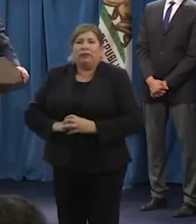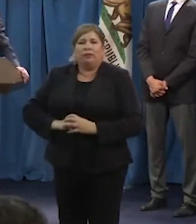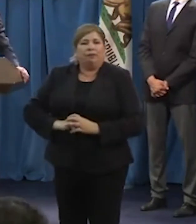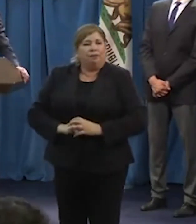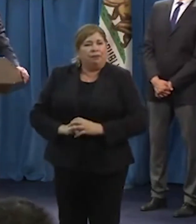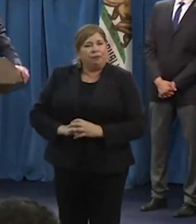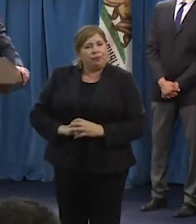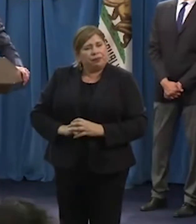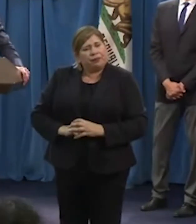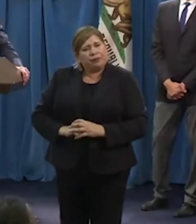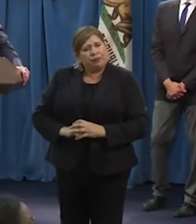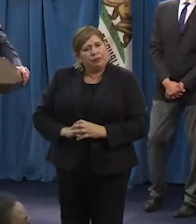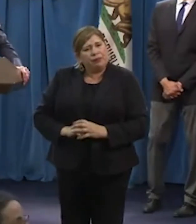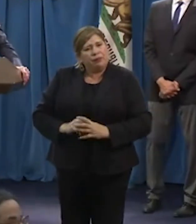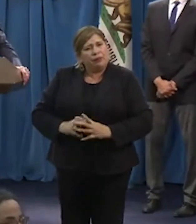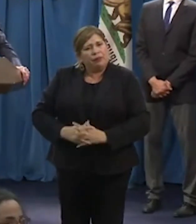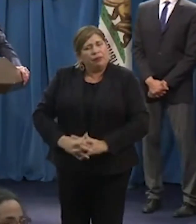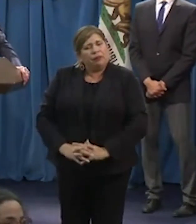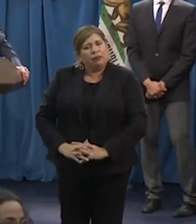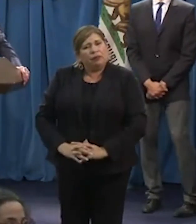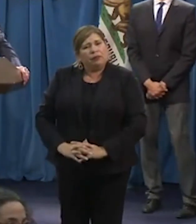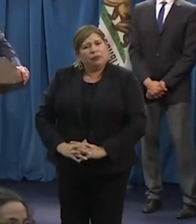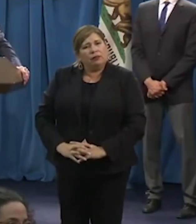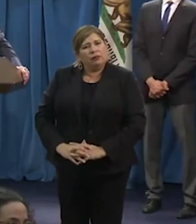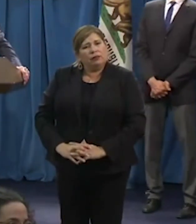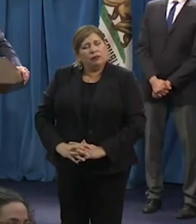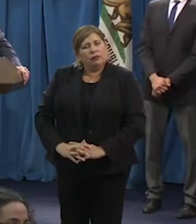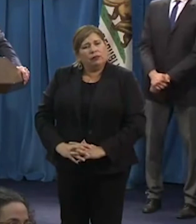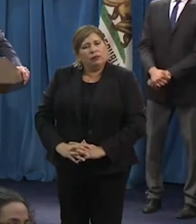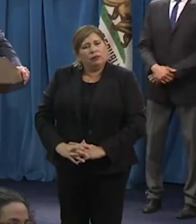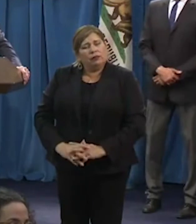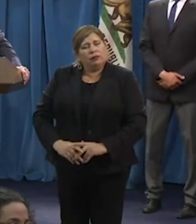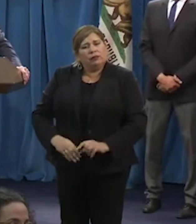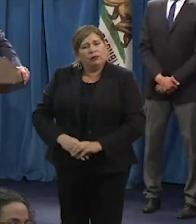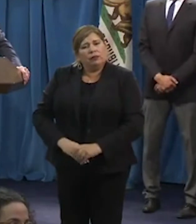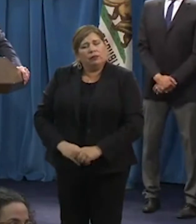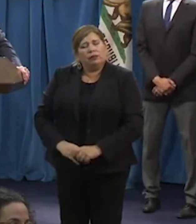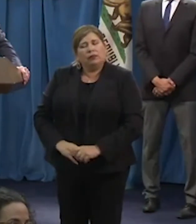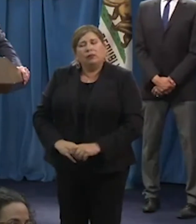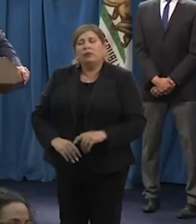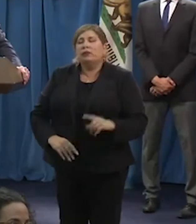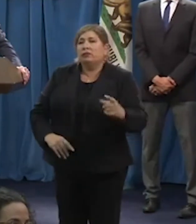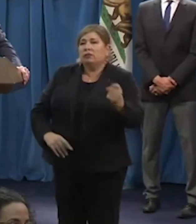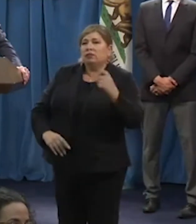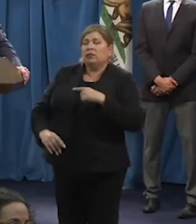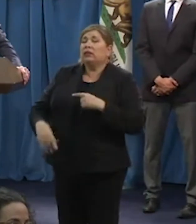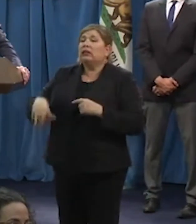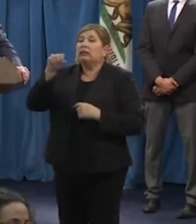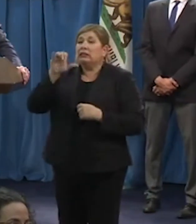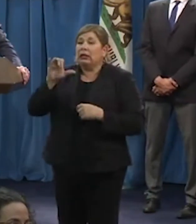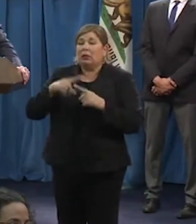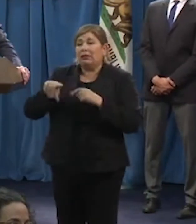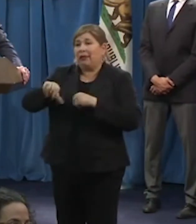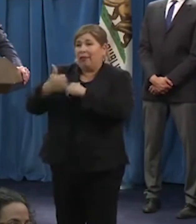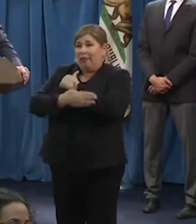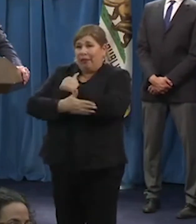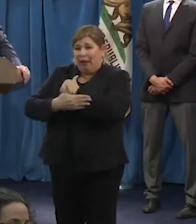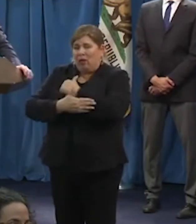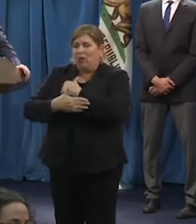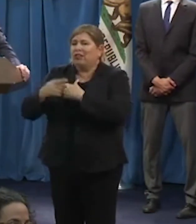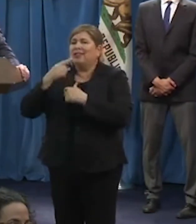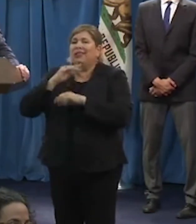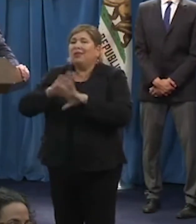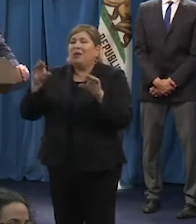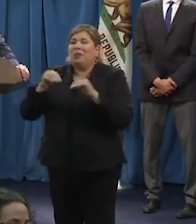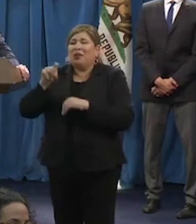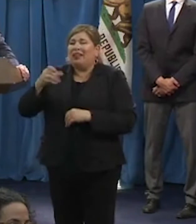The Sacramento and other counties have ended recommendations for 14-day quarantines as part of the mitigation strategy. At what point would it make